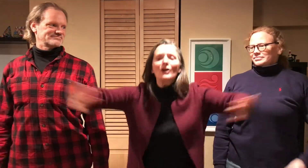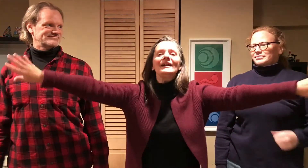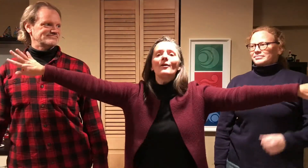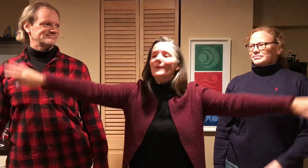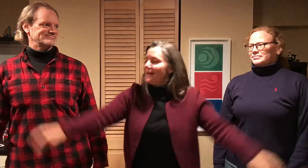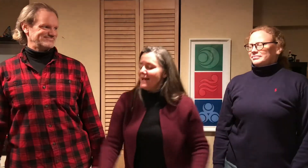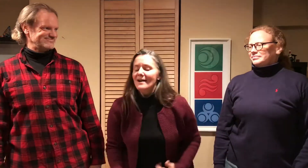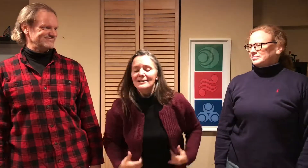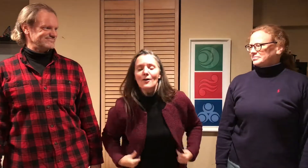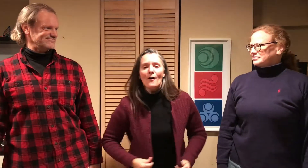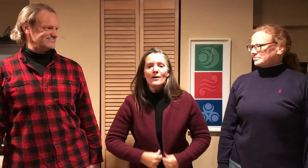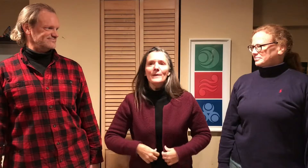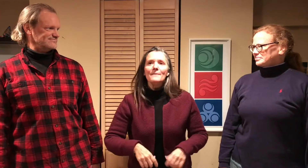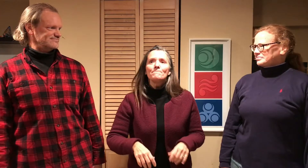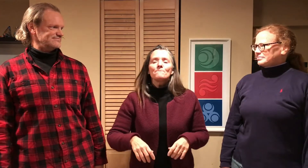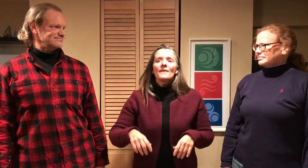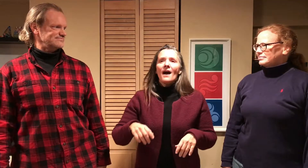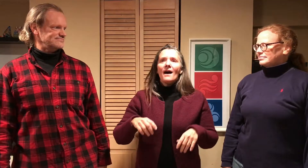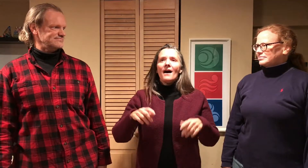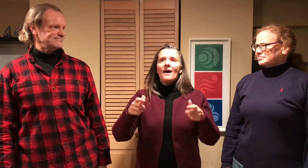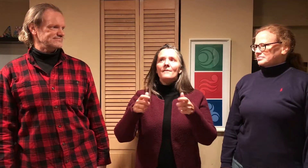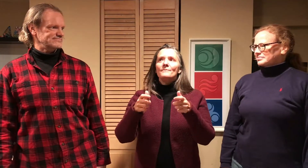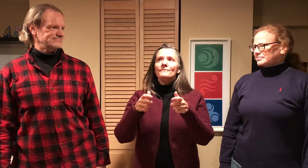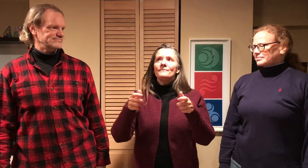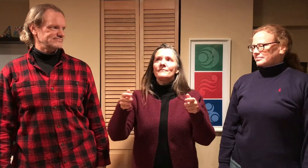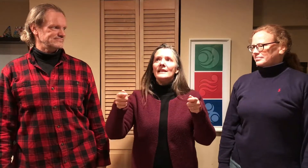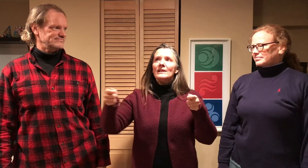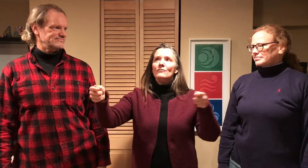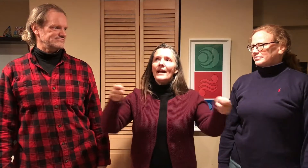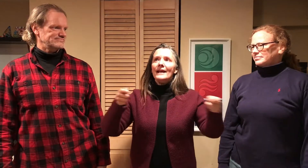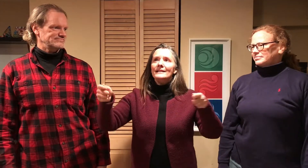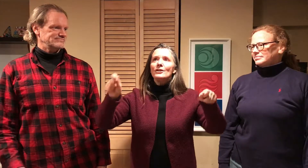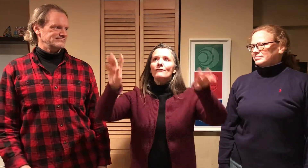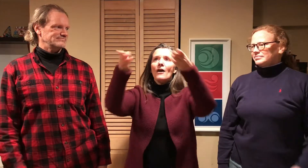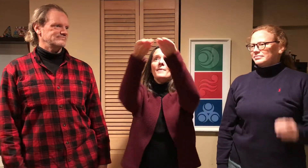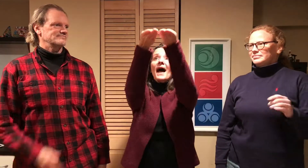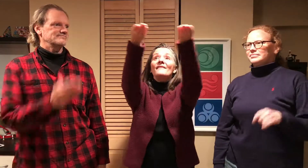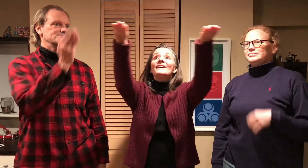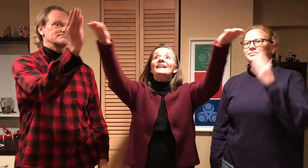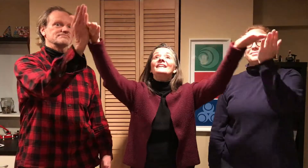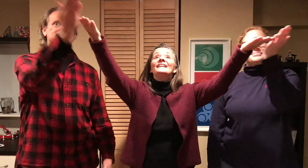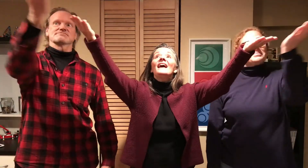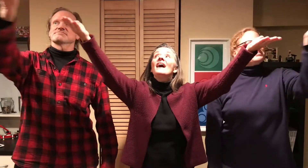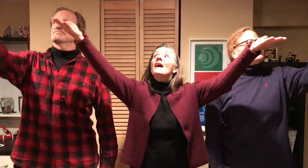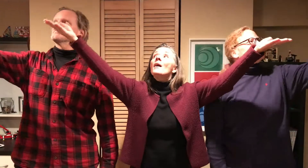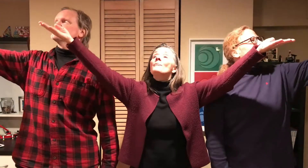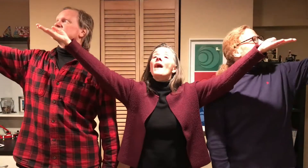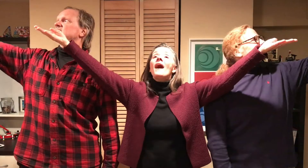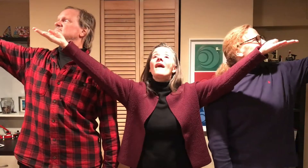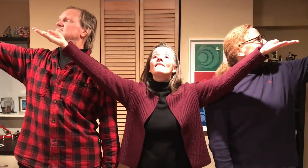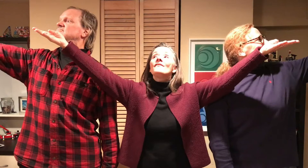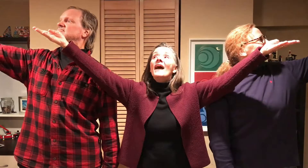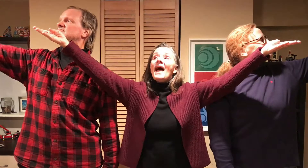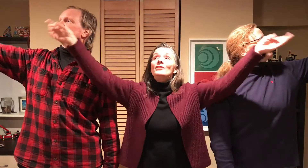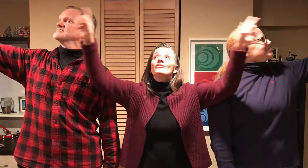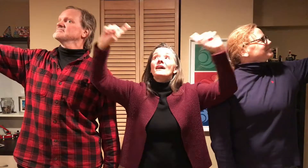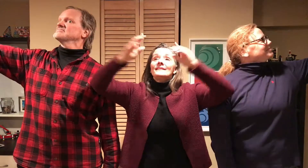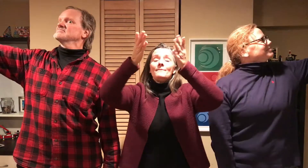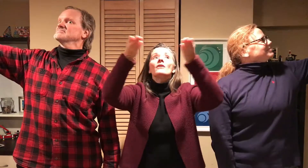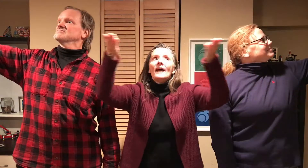partying open. So it'll be, he reigns from heaven above. And you guys keep going, heaven,